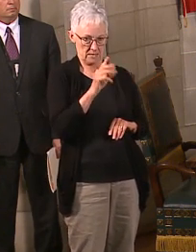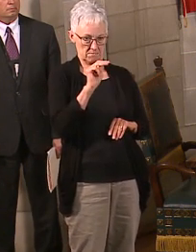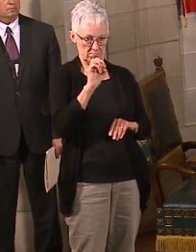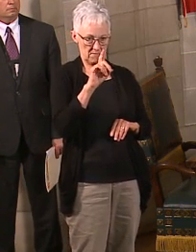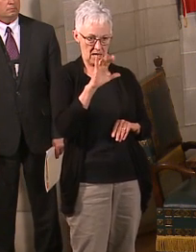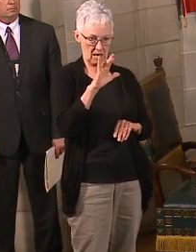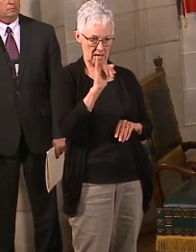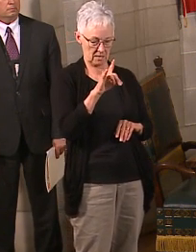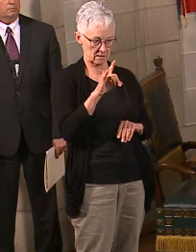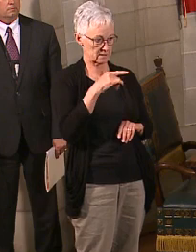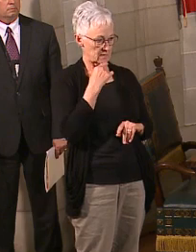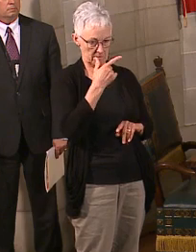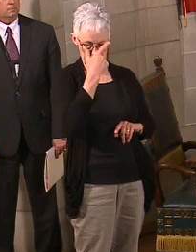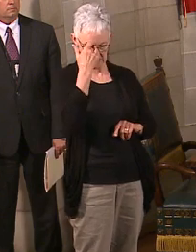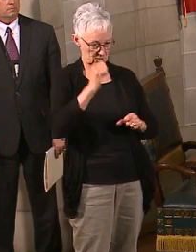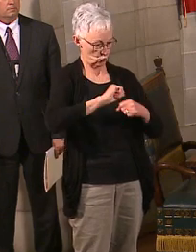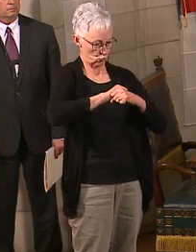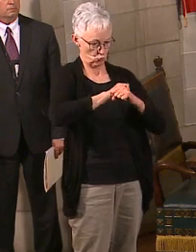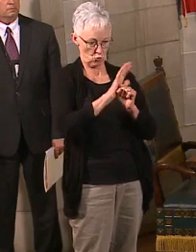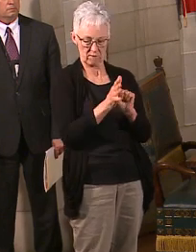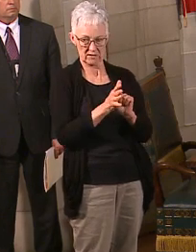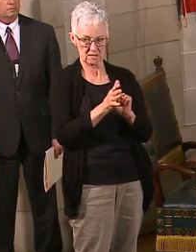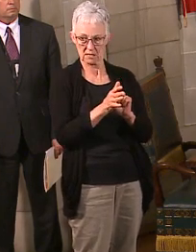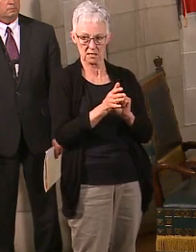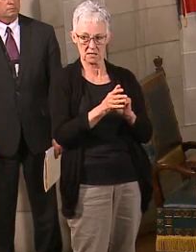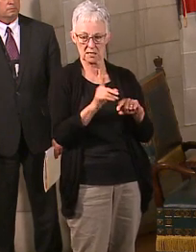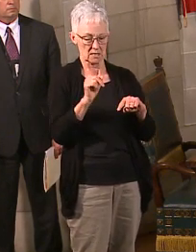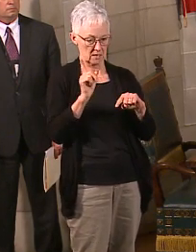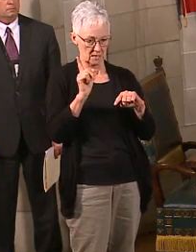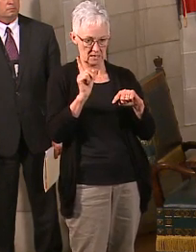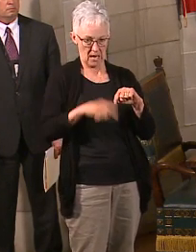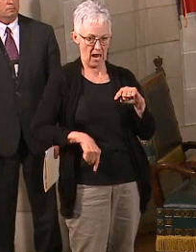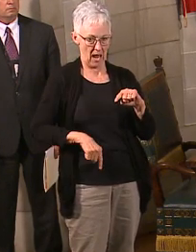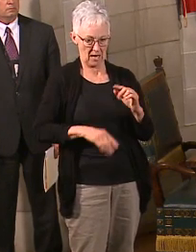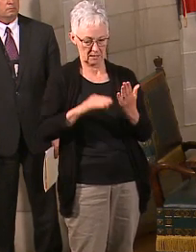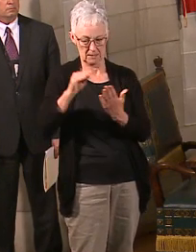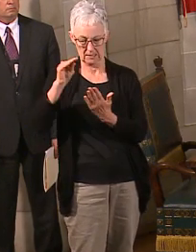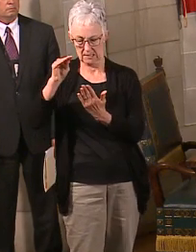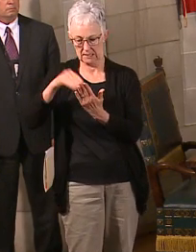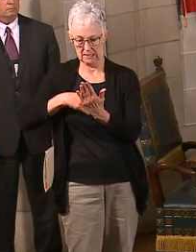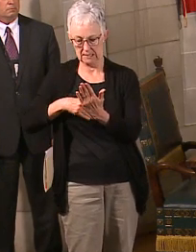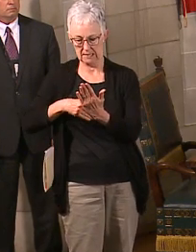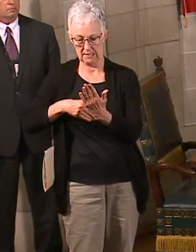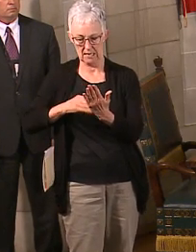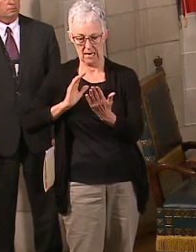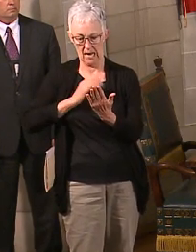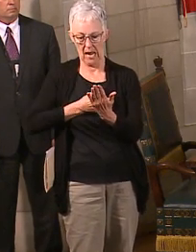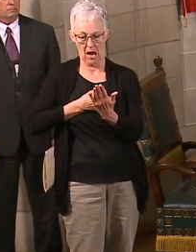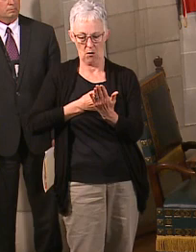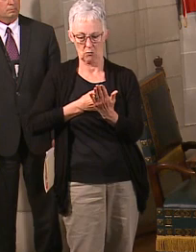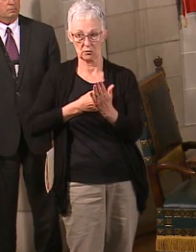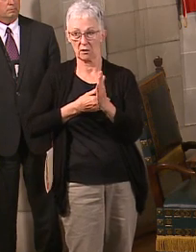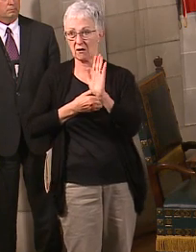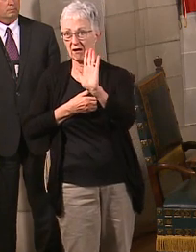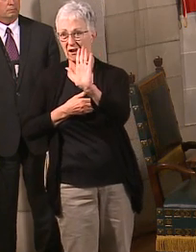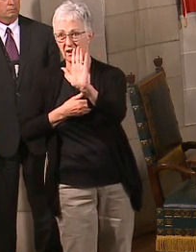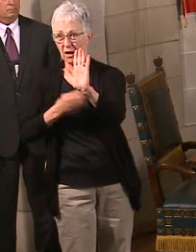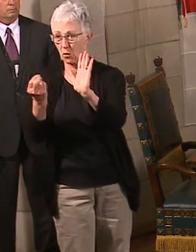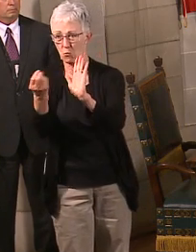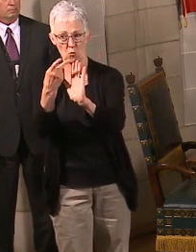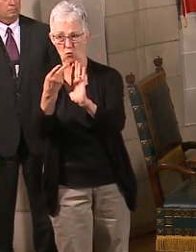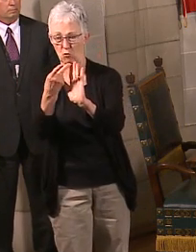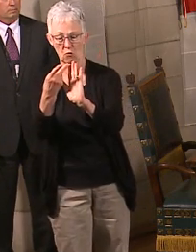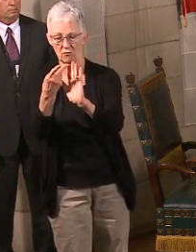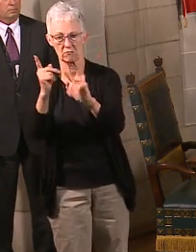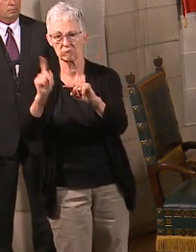us that because of coronavirus, they will not be able to complete our 1115 waiver approval by April, like it was previously scheduled, and